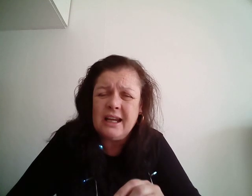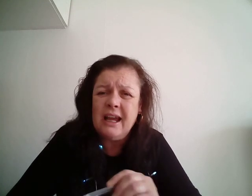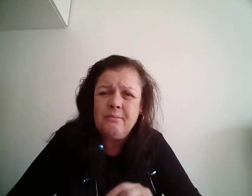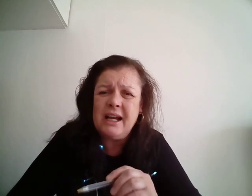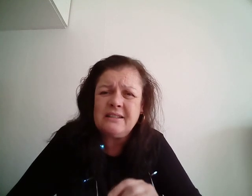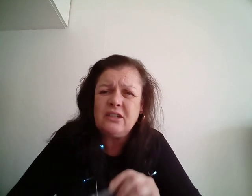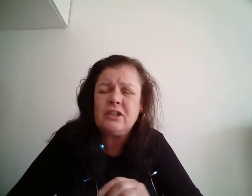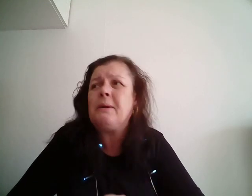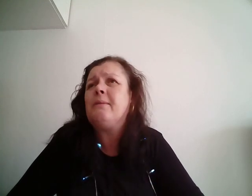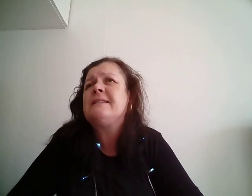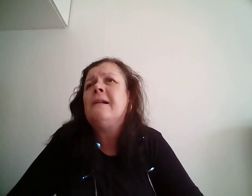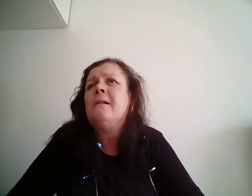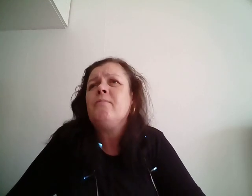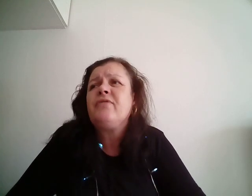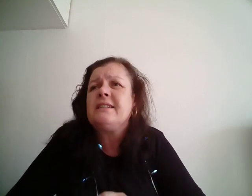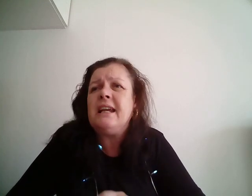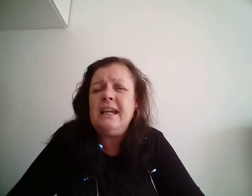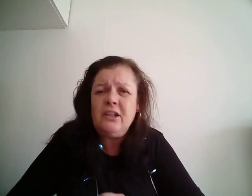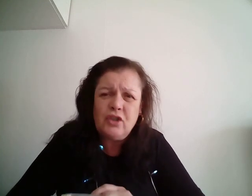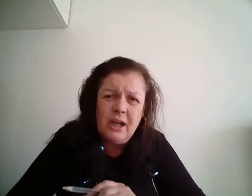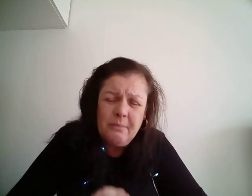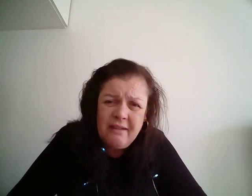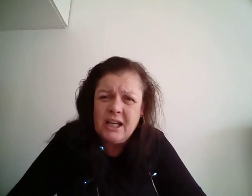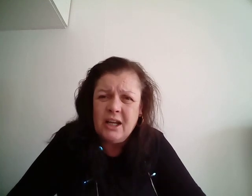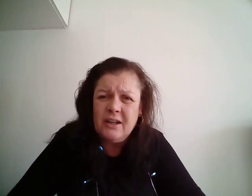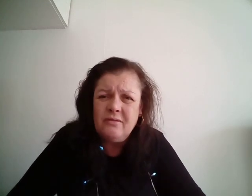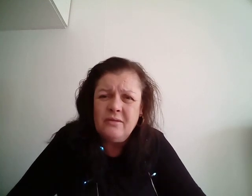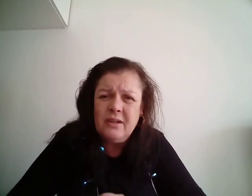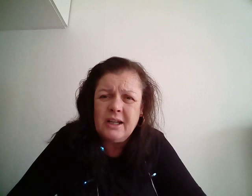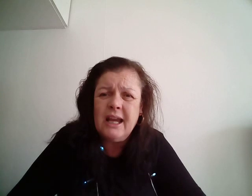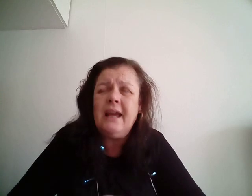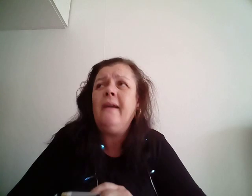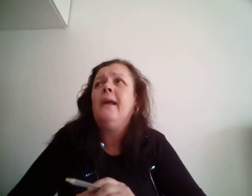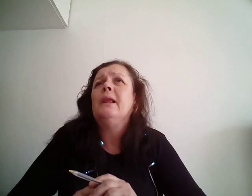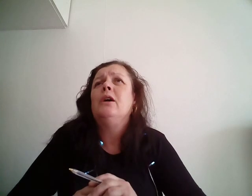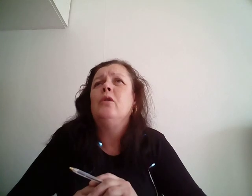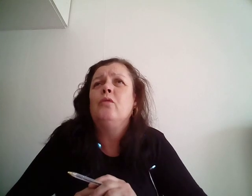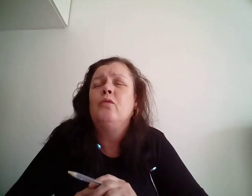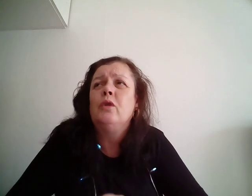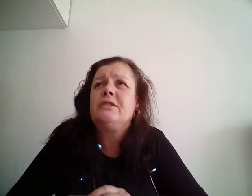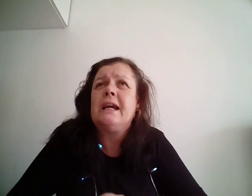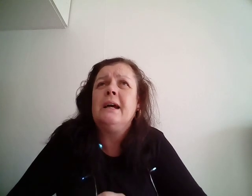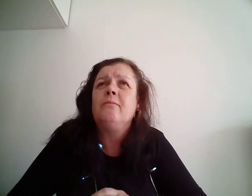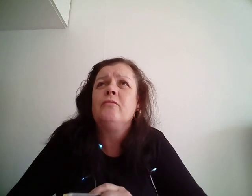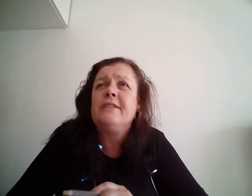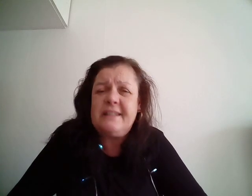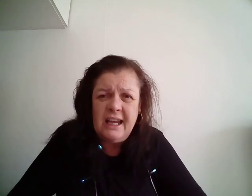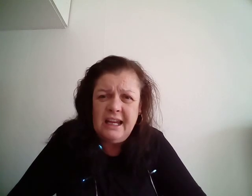okay, My Delicious Little Babies, that each American, okay, would